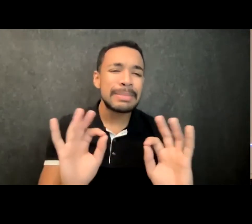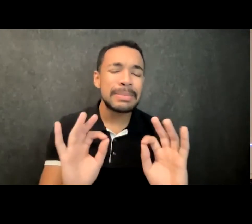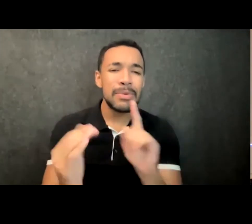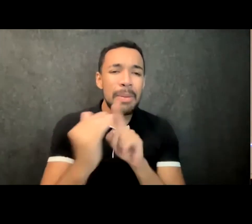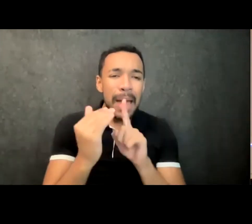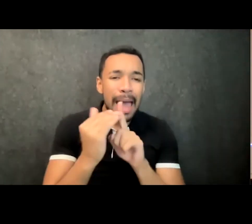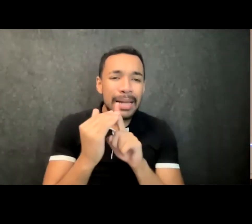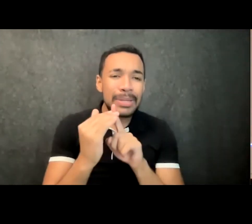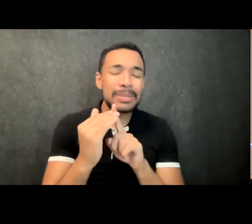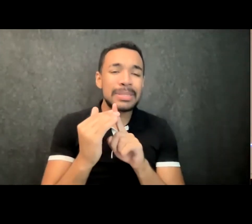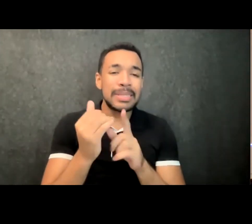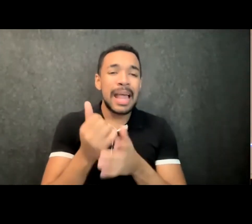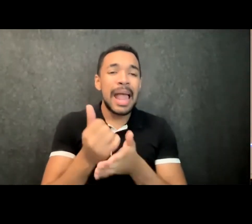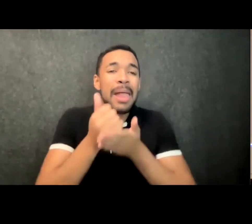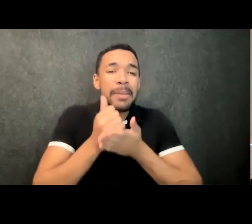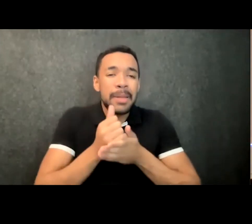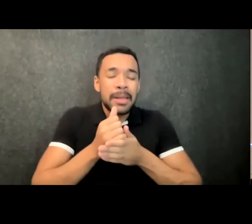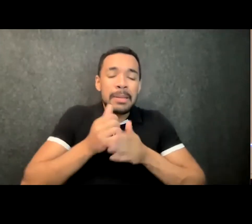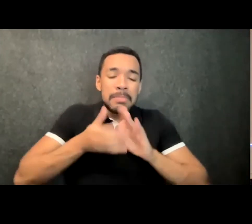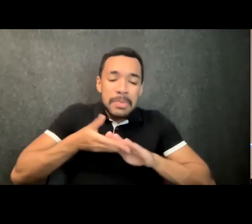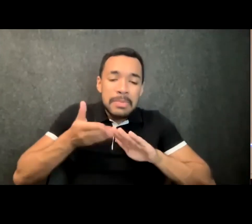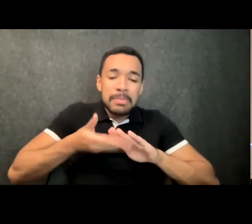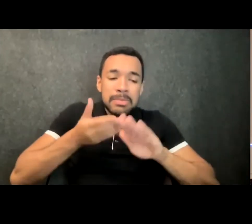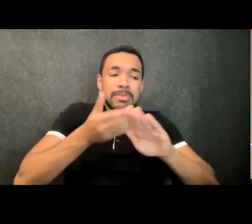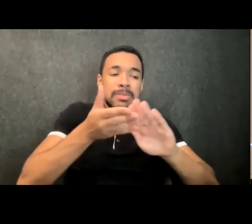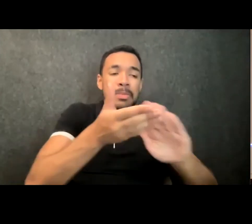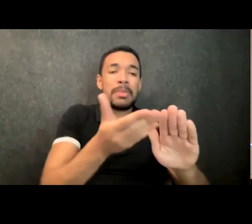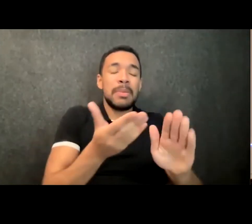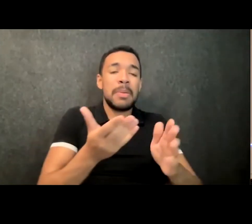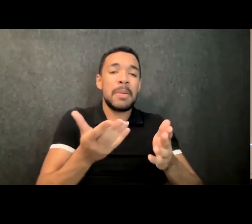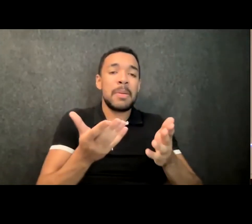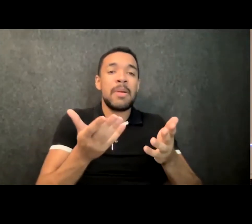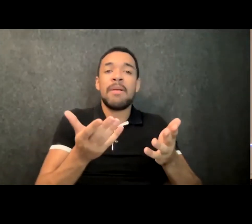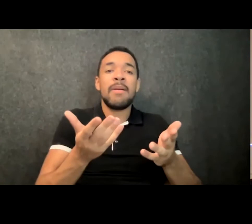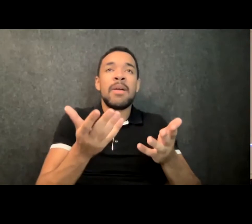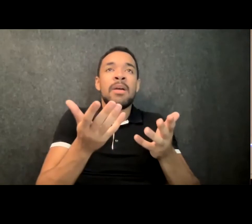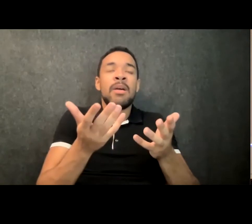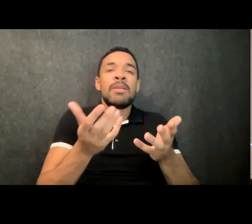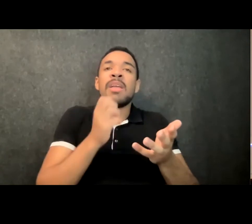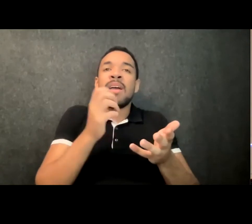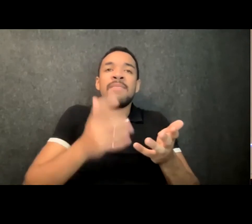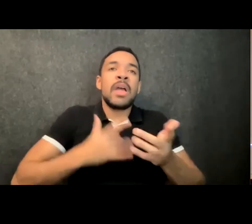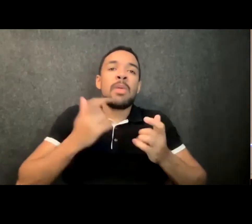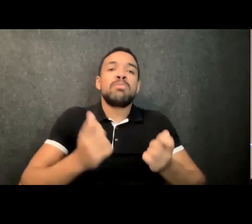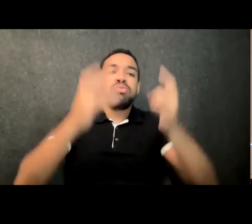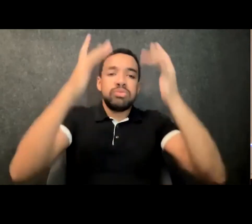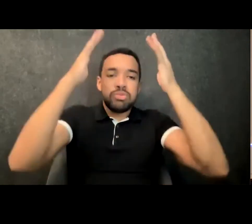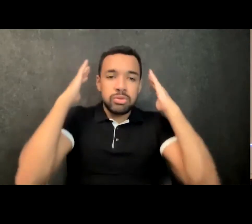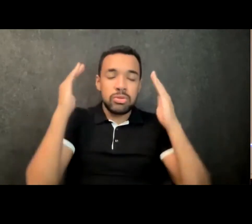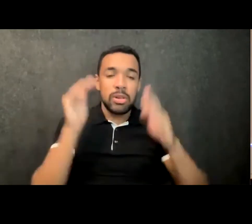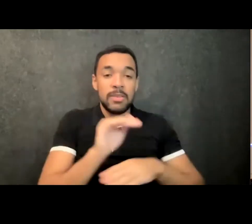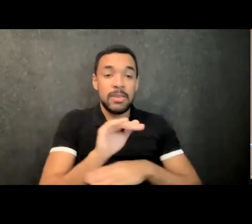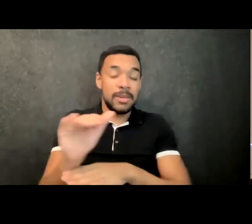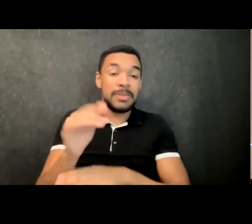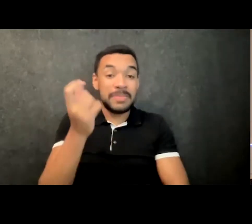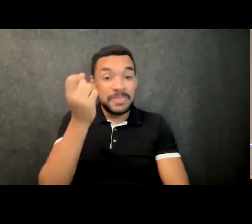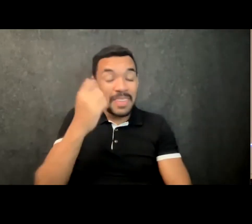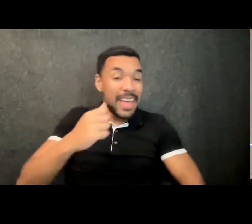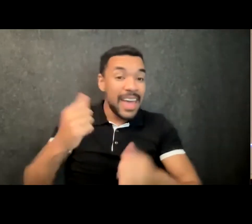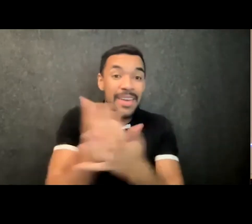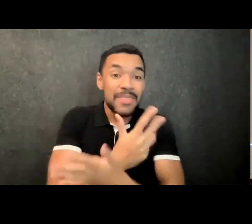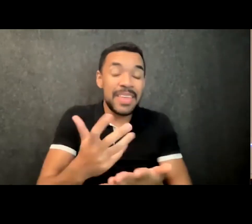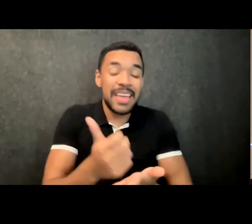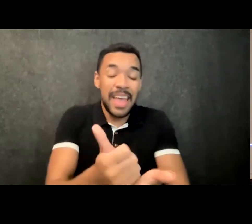one day to the next and kept me from drowning late at night. About how everything that has kept me alive has been